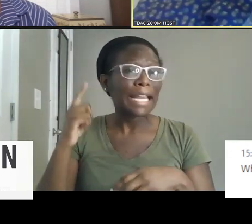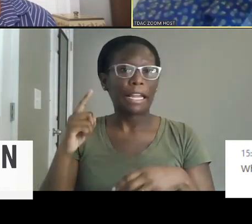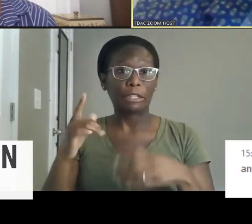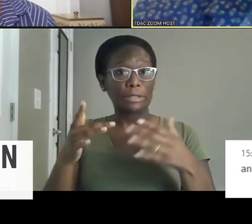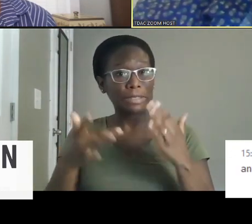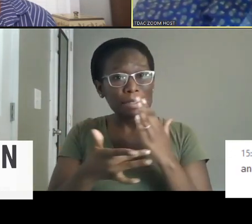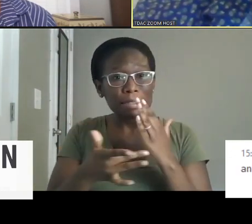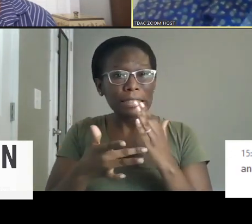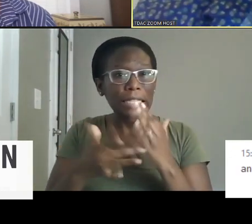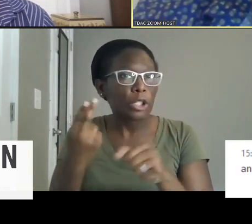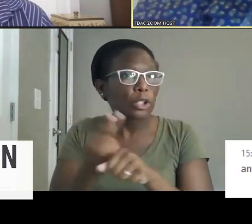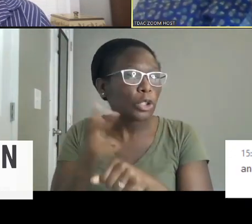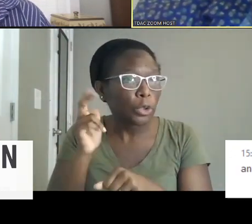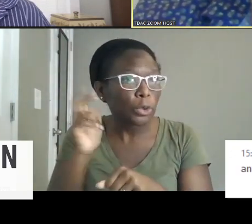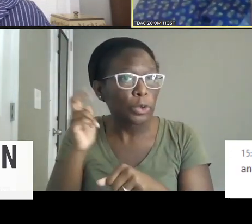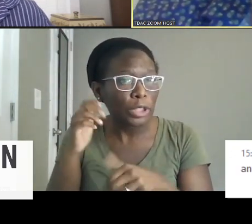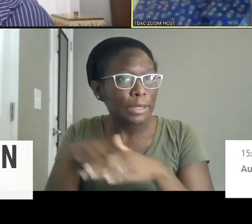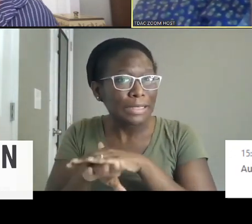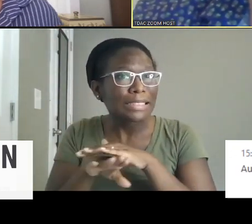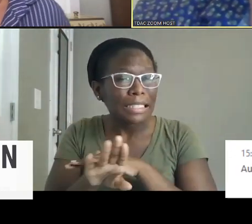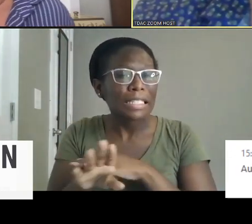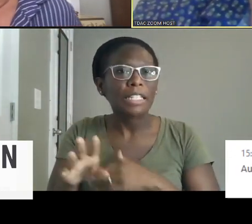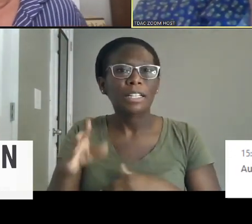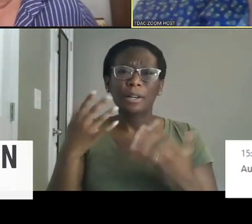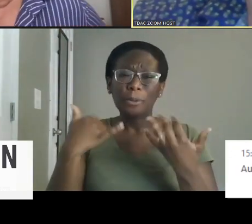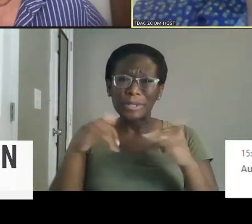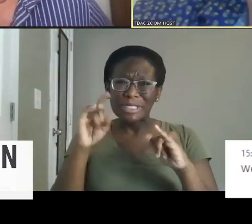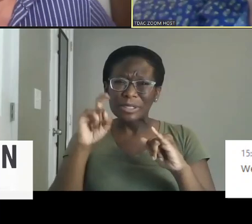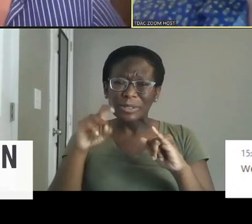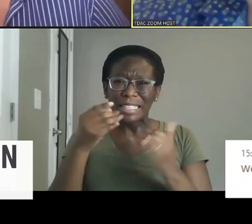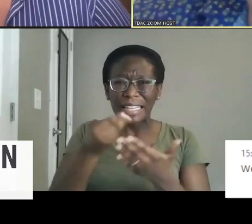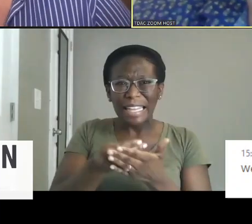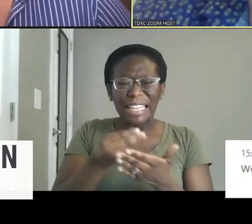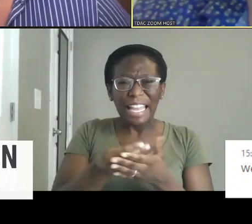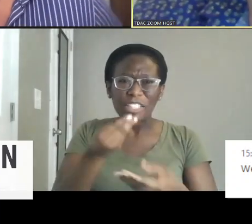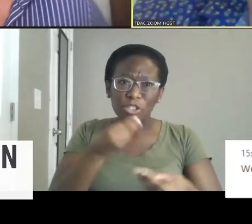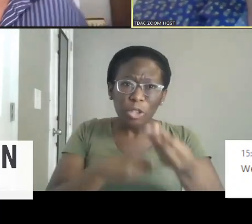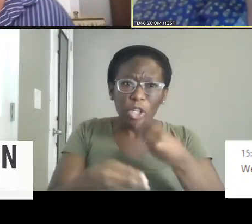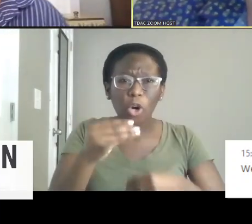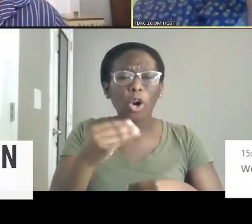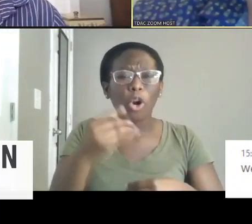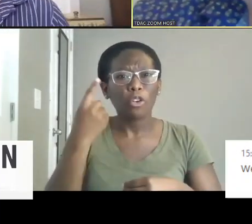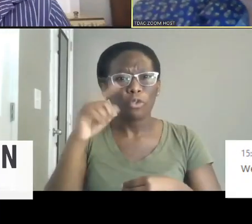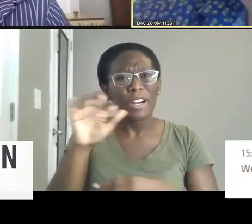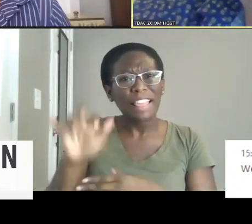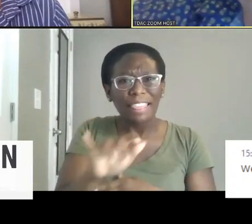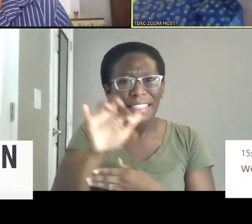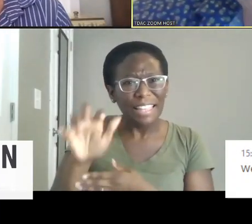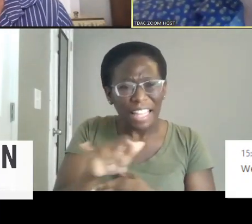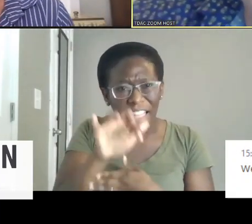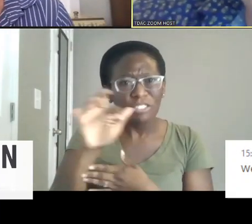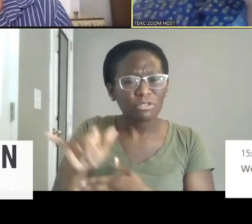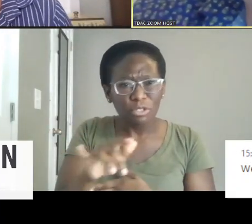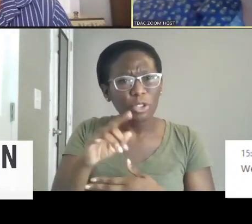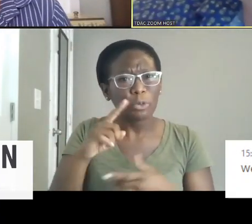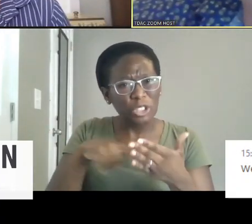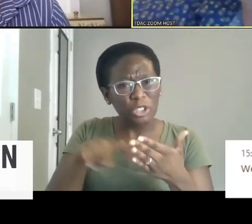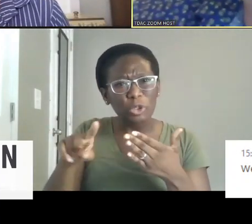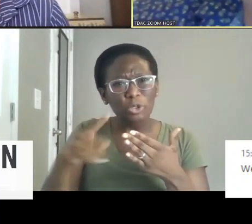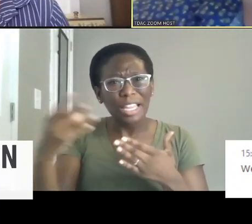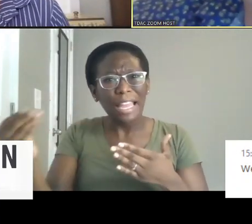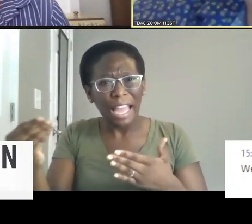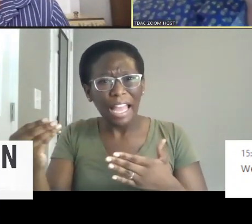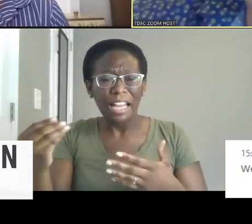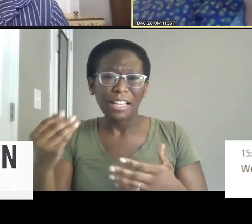the cash transaction or checking out at the cash register when the I guess the card